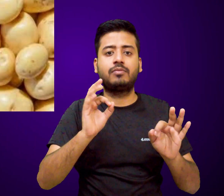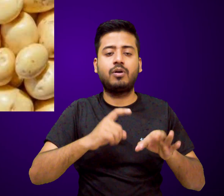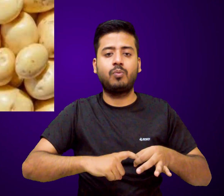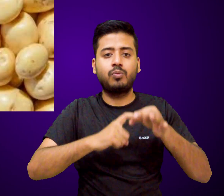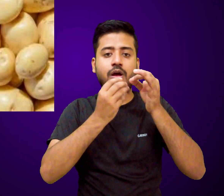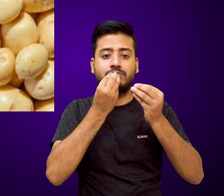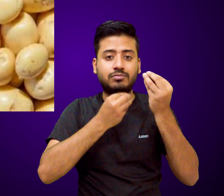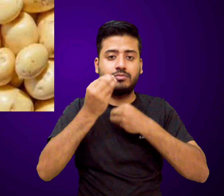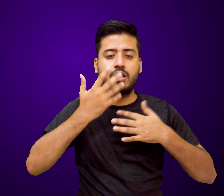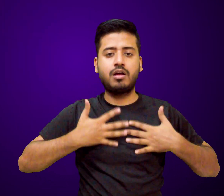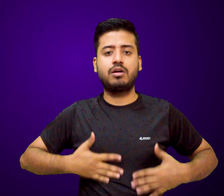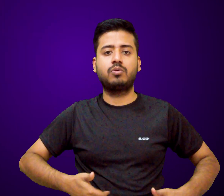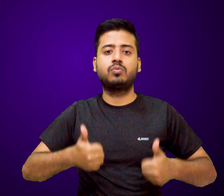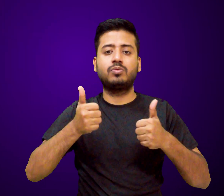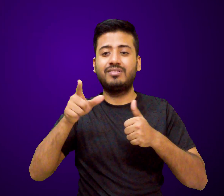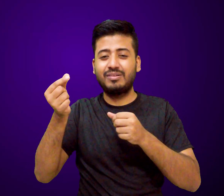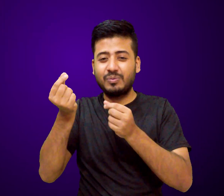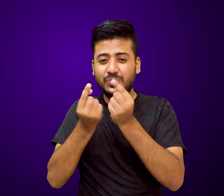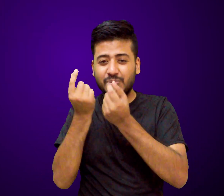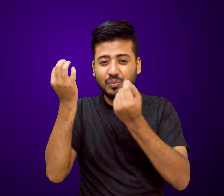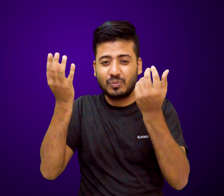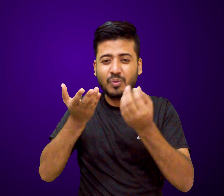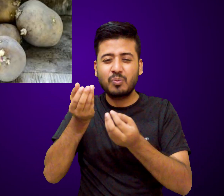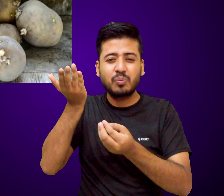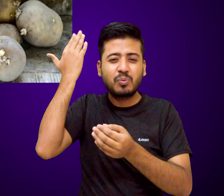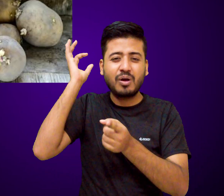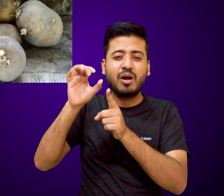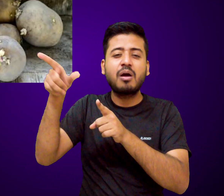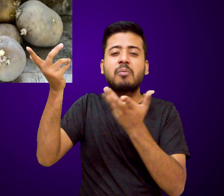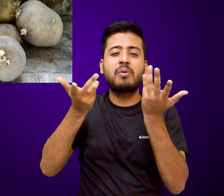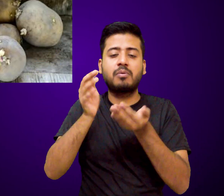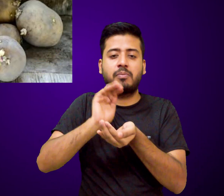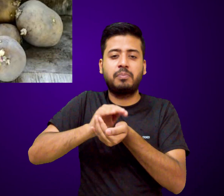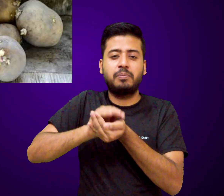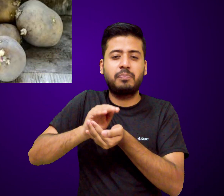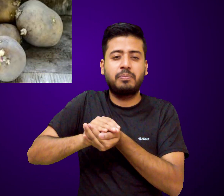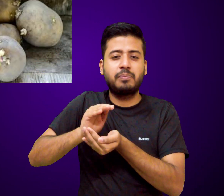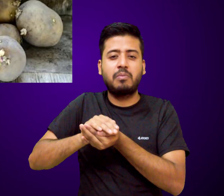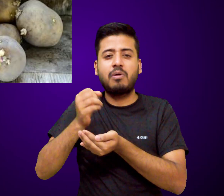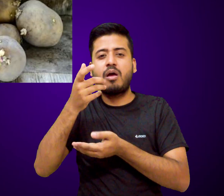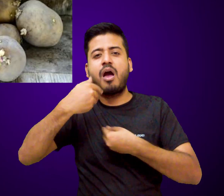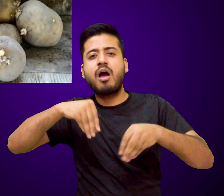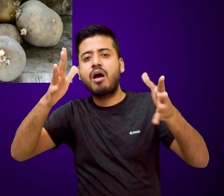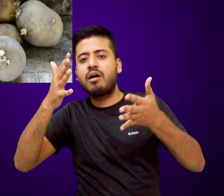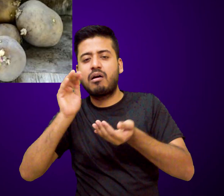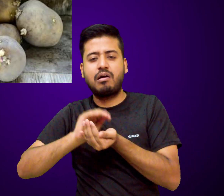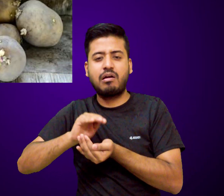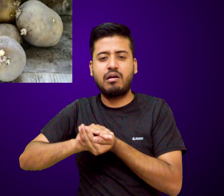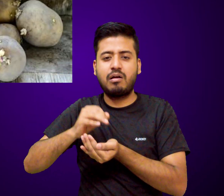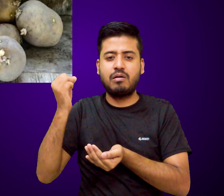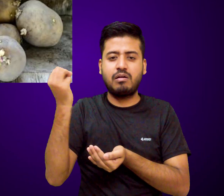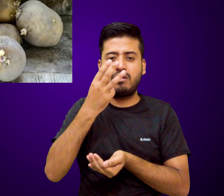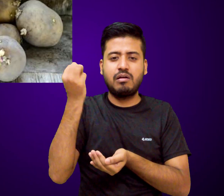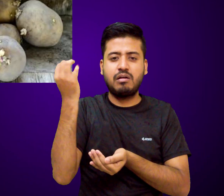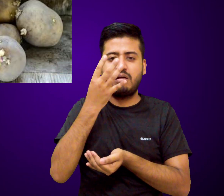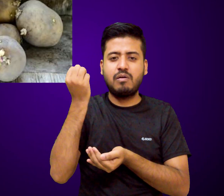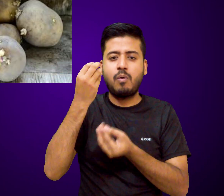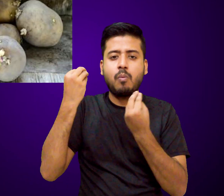and cholesterol-lowering effects. However, they can become toxic when eaten in excess. 1. To trusted